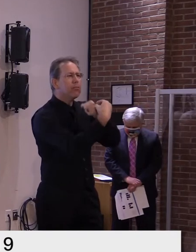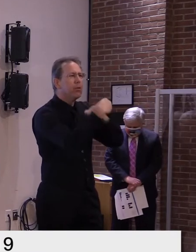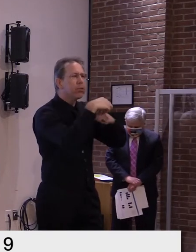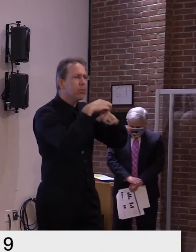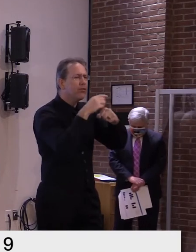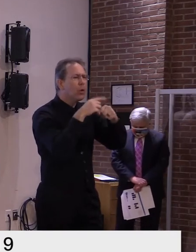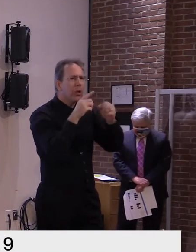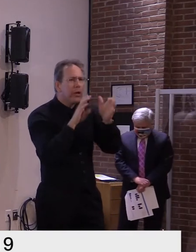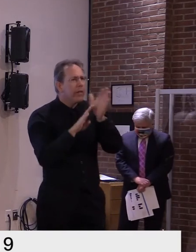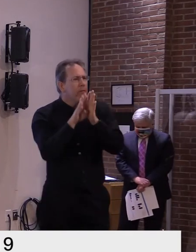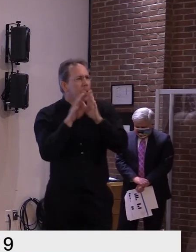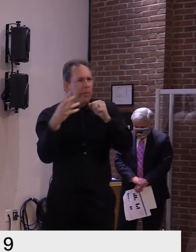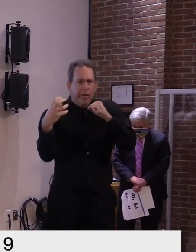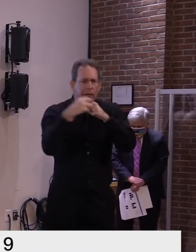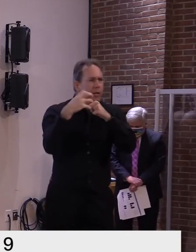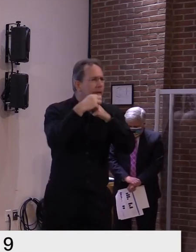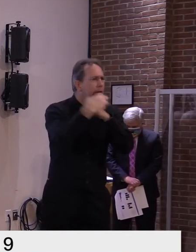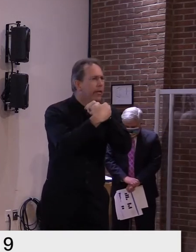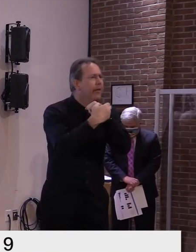places.